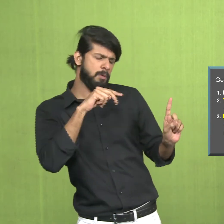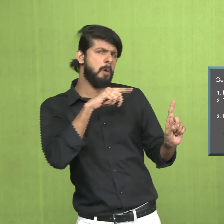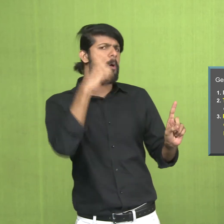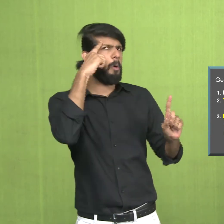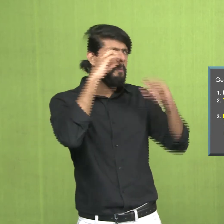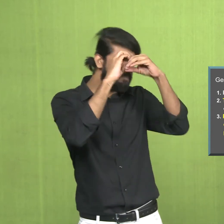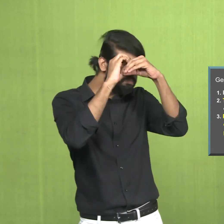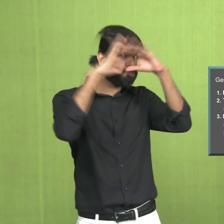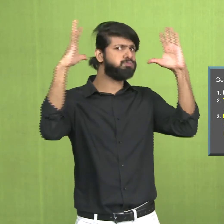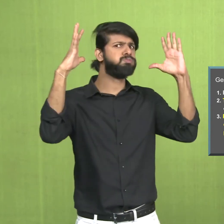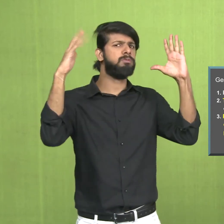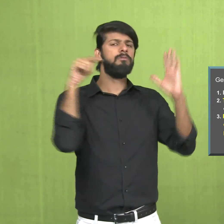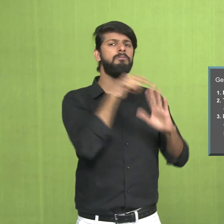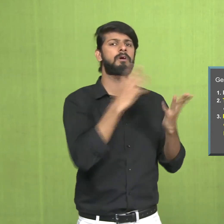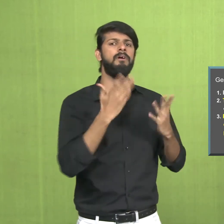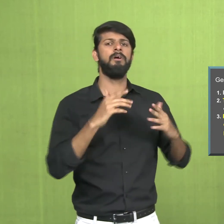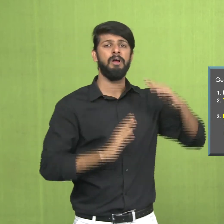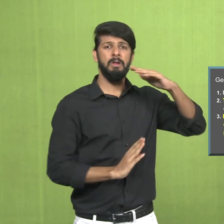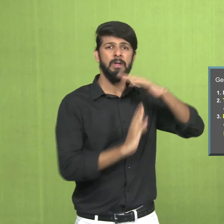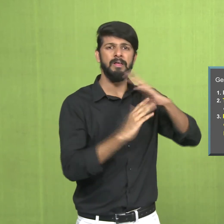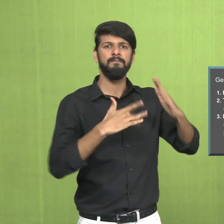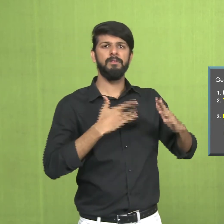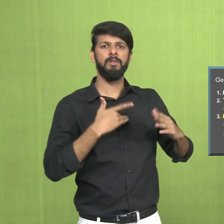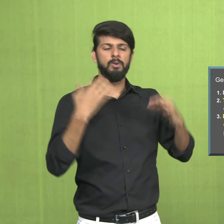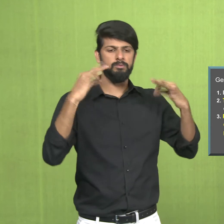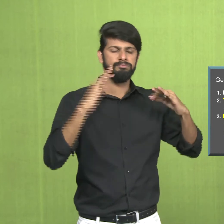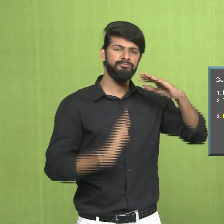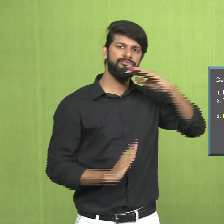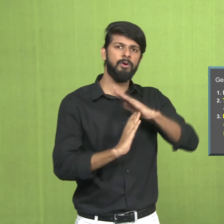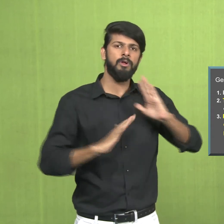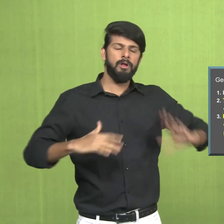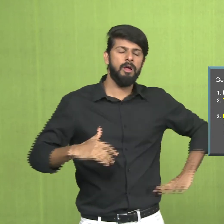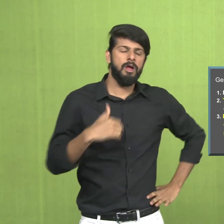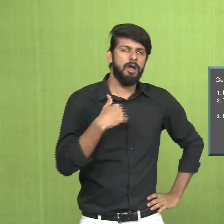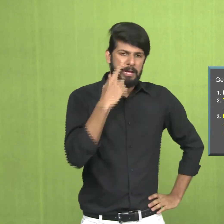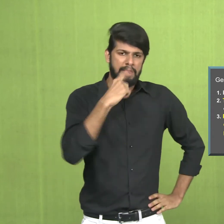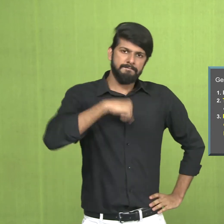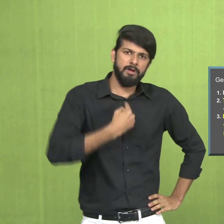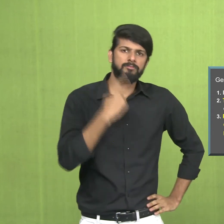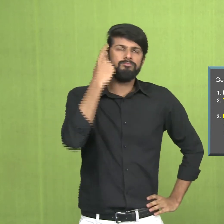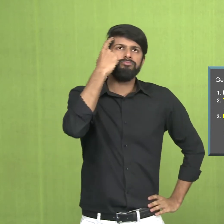standing there thinking about her next performance.